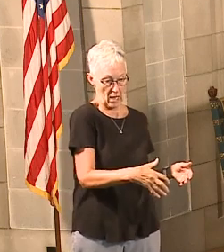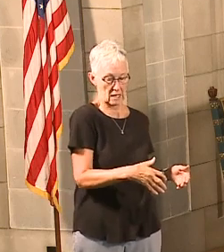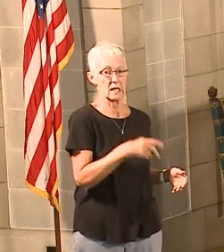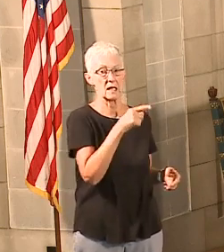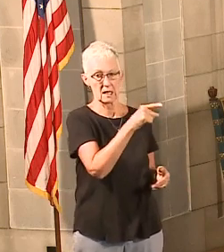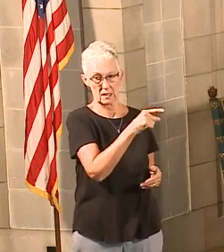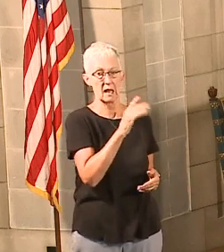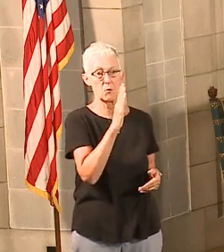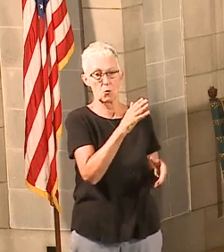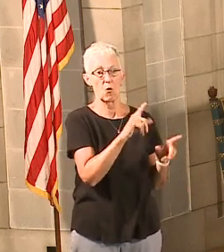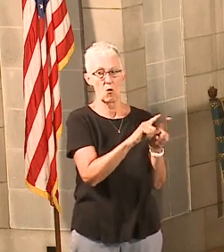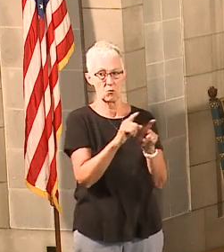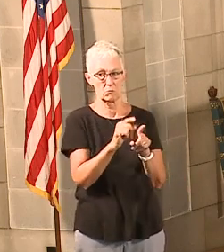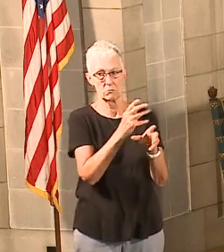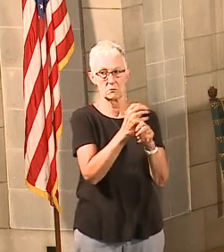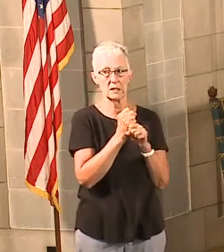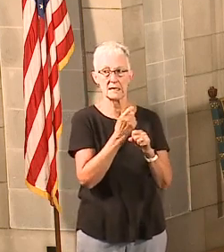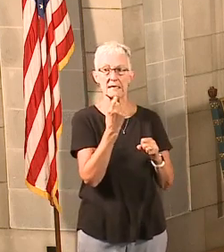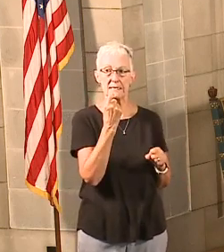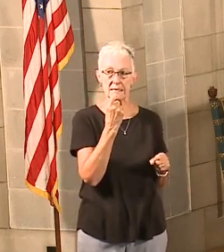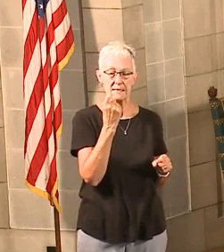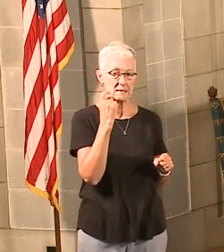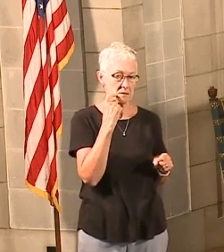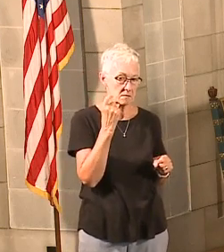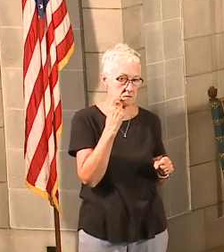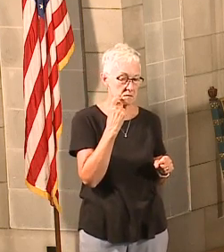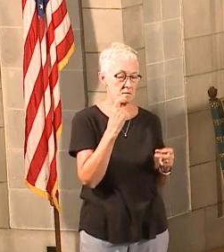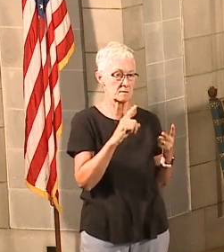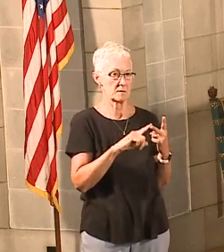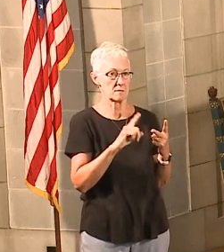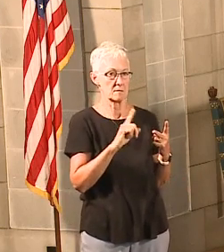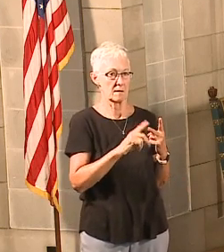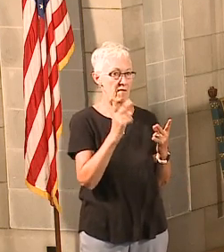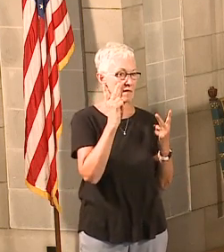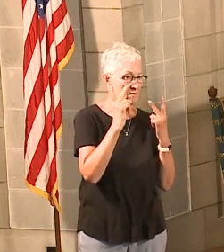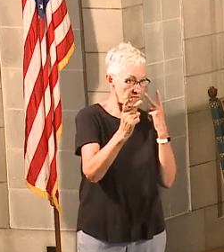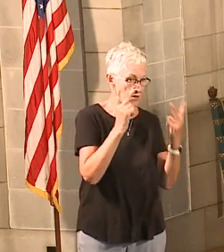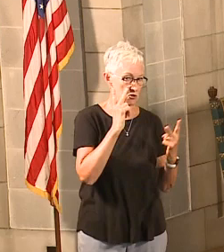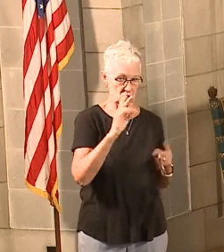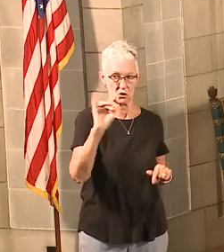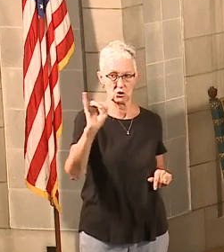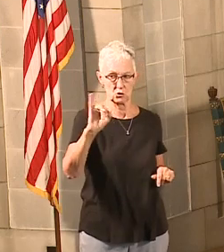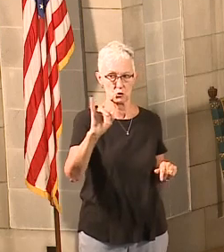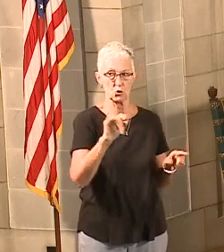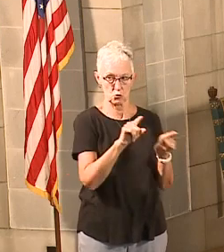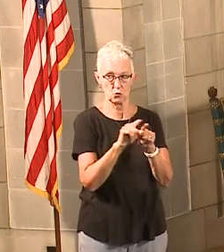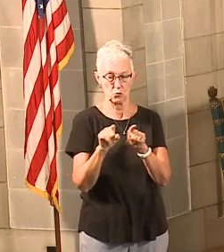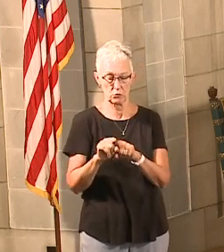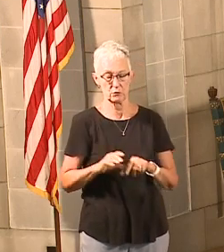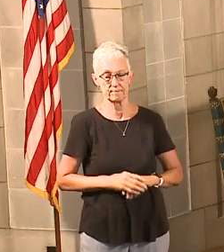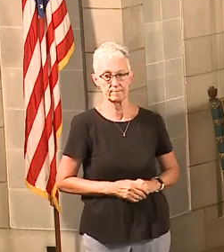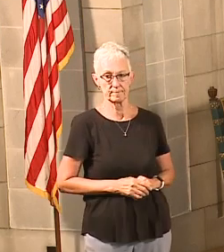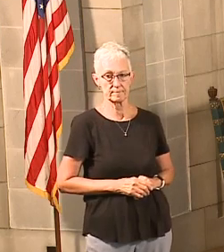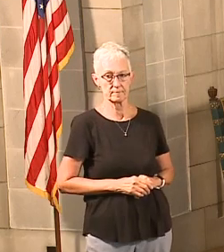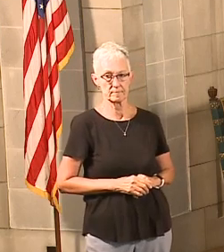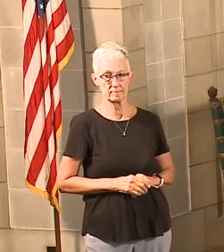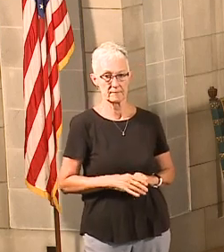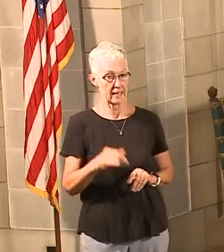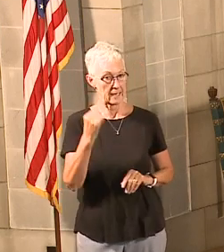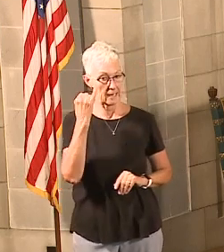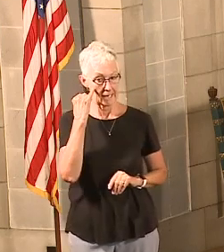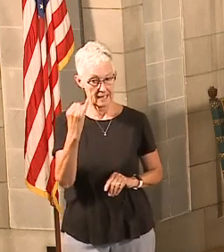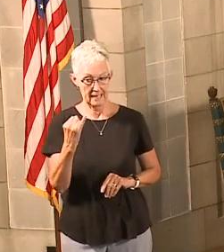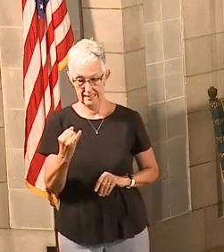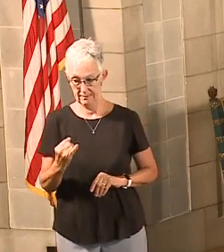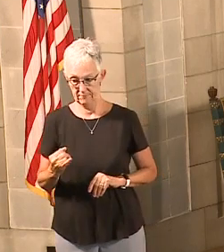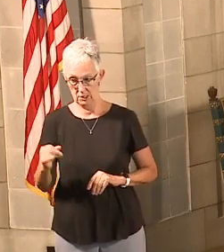dental, vision, and over-the-counter medication eligibility coverage. We would note that in the case of emergency